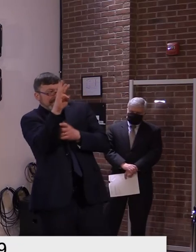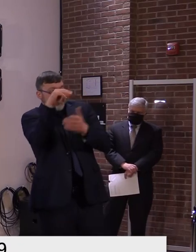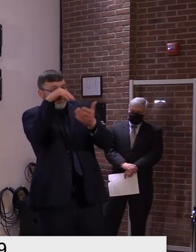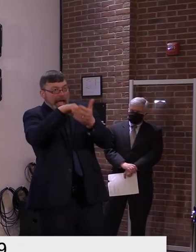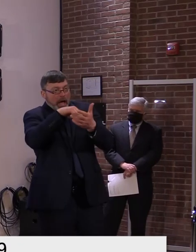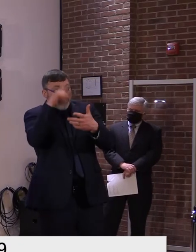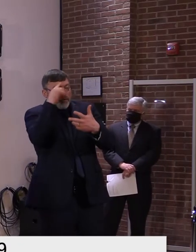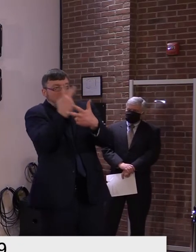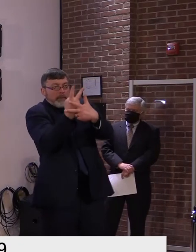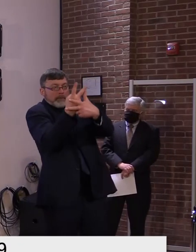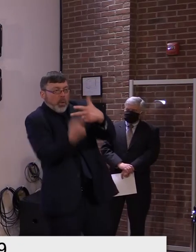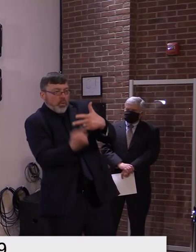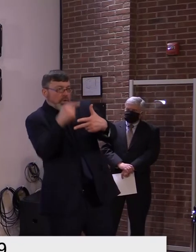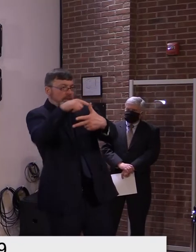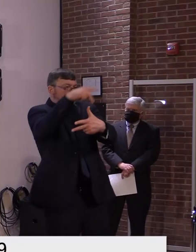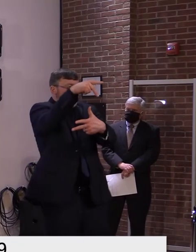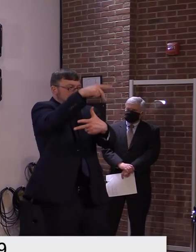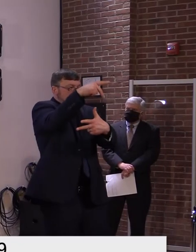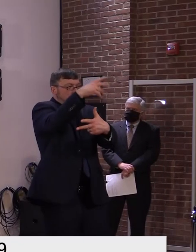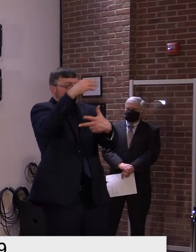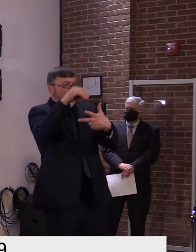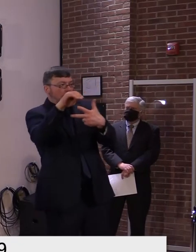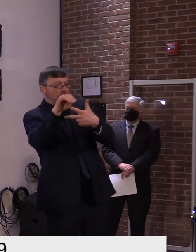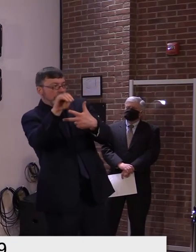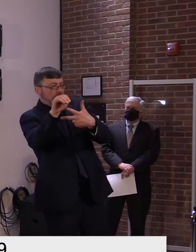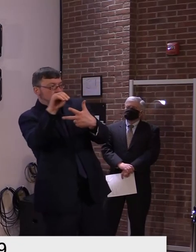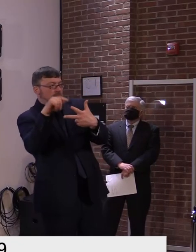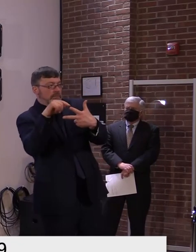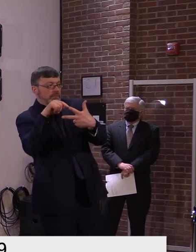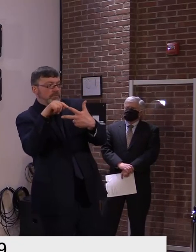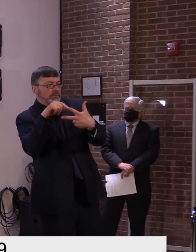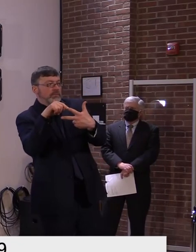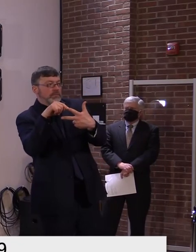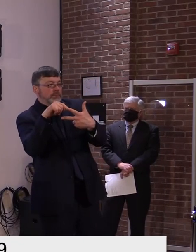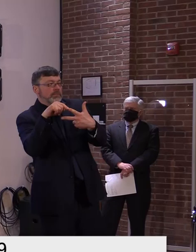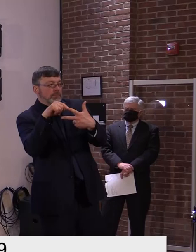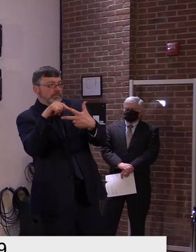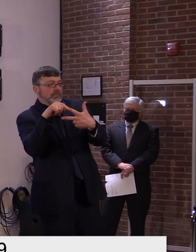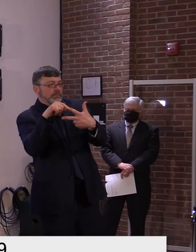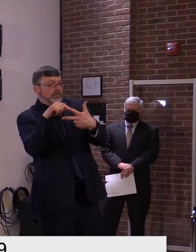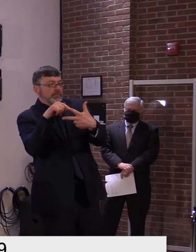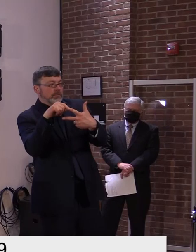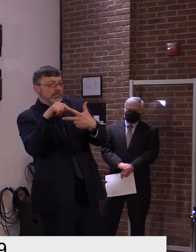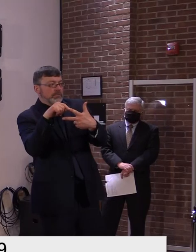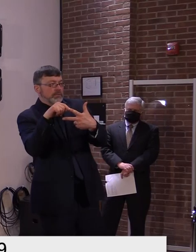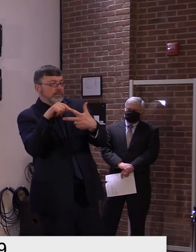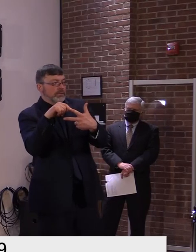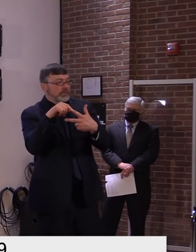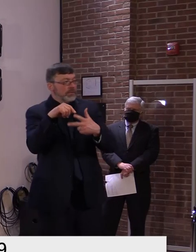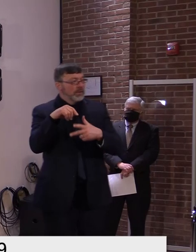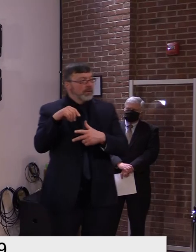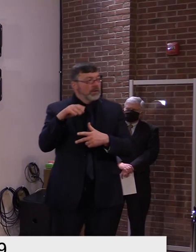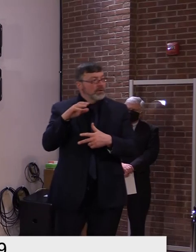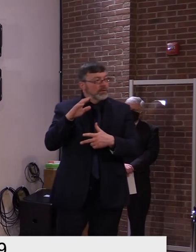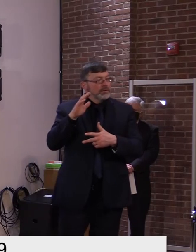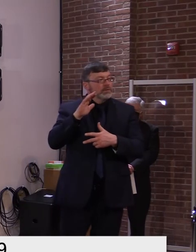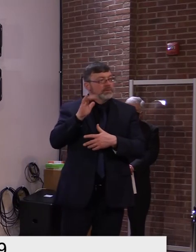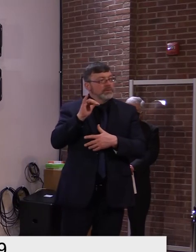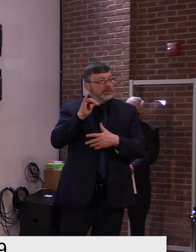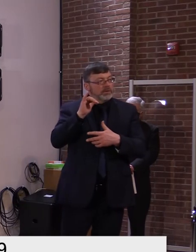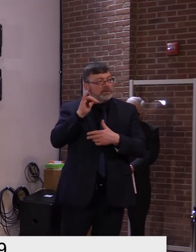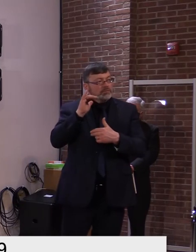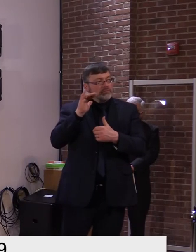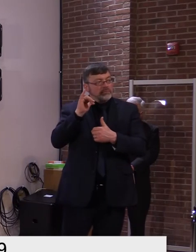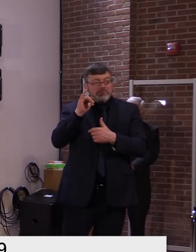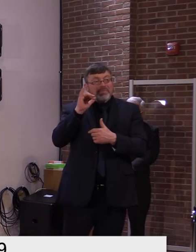Okay. Does that include the second dose, or is that 16,000? That's 16,000 first dose. The other is not okay. Really. And so when you say that